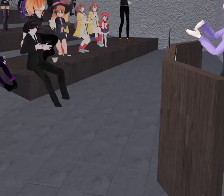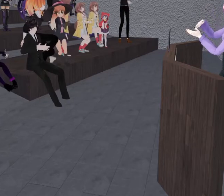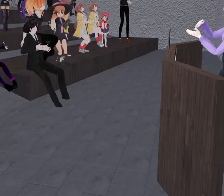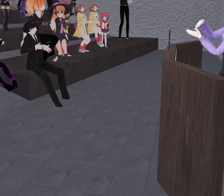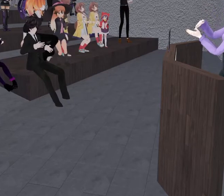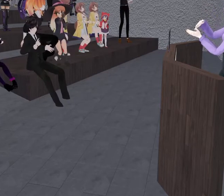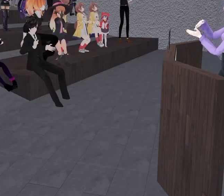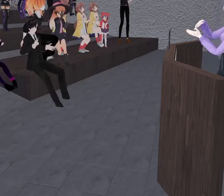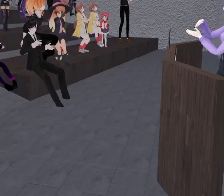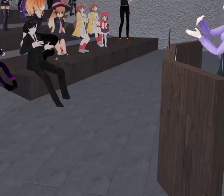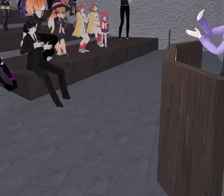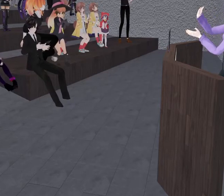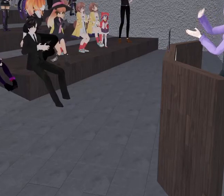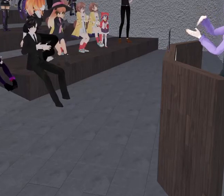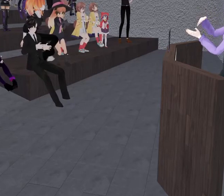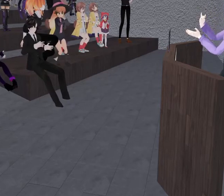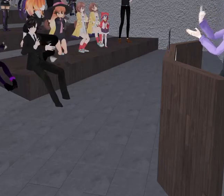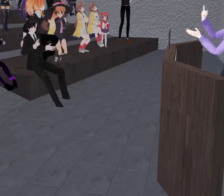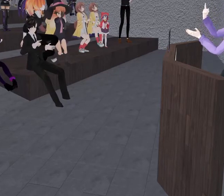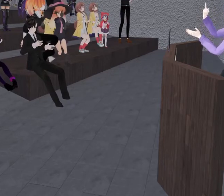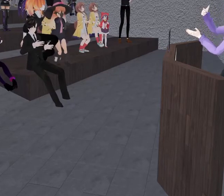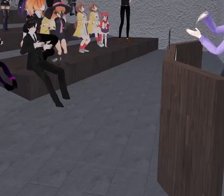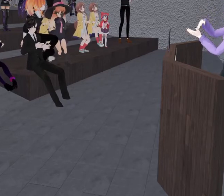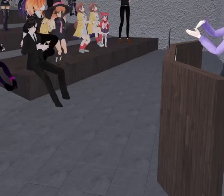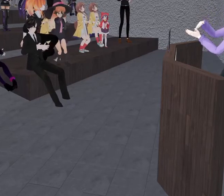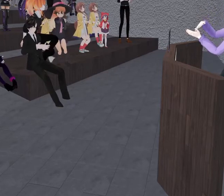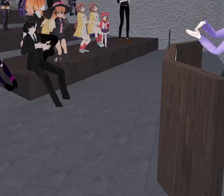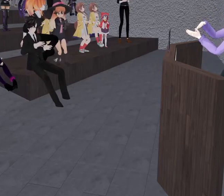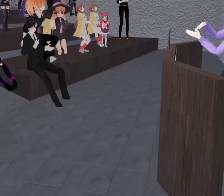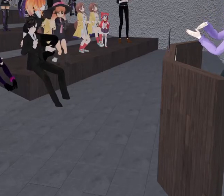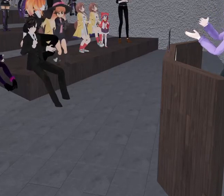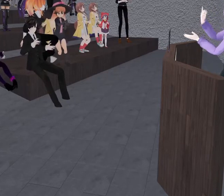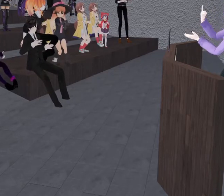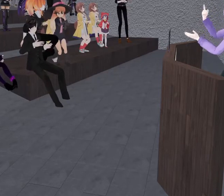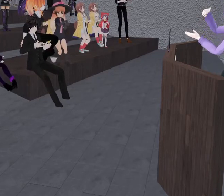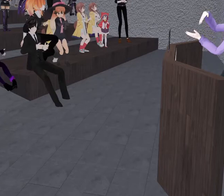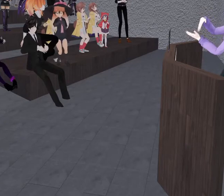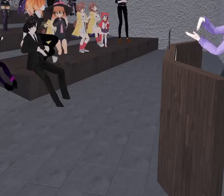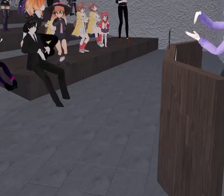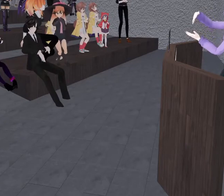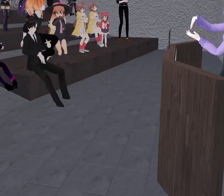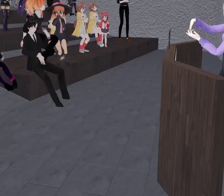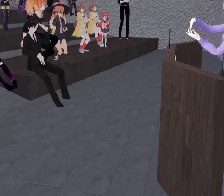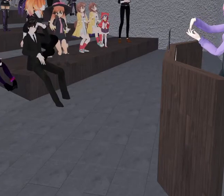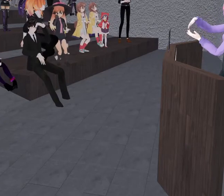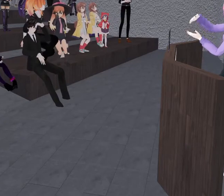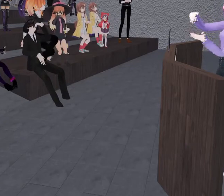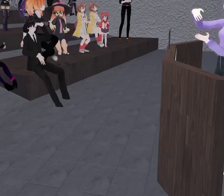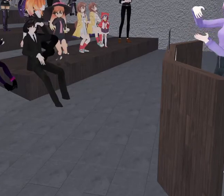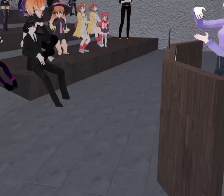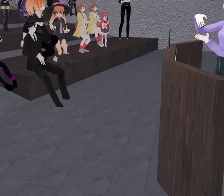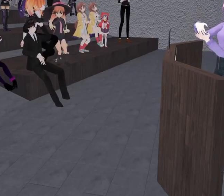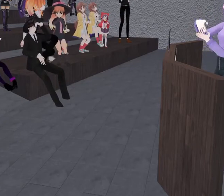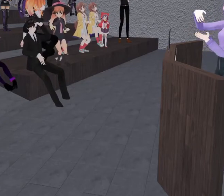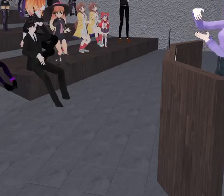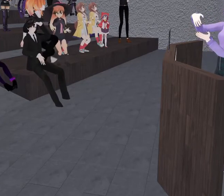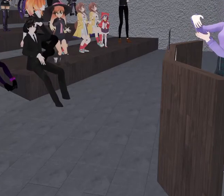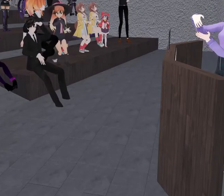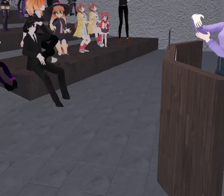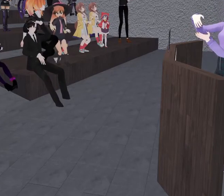1,000, like again, but with an open hand. 1,000, 1 million. So instead of one time, going 2.